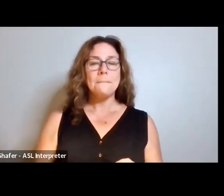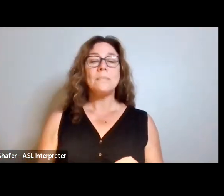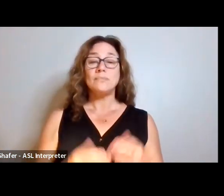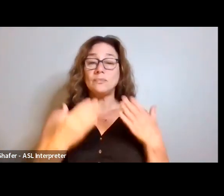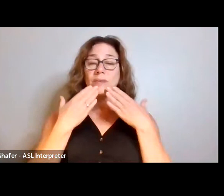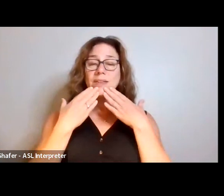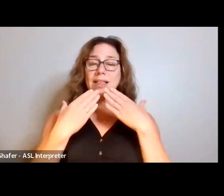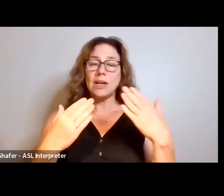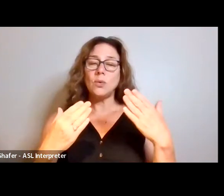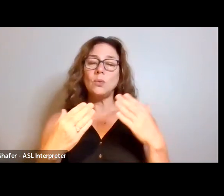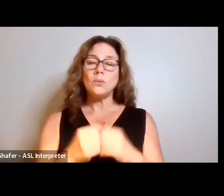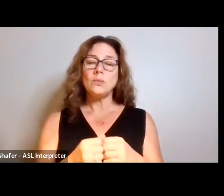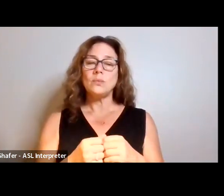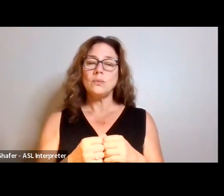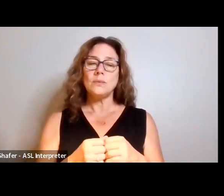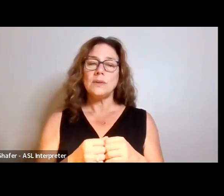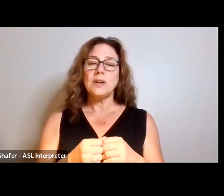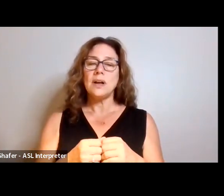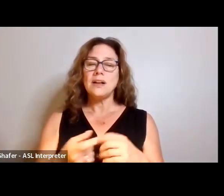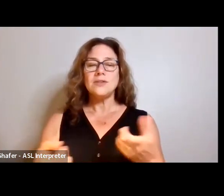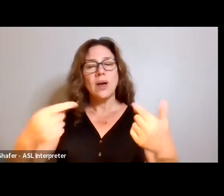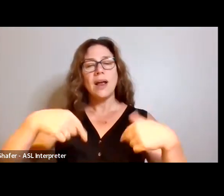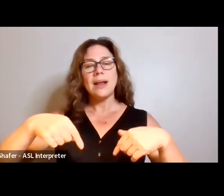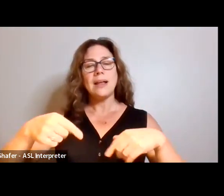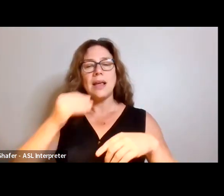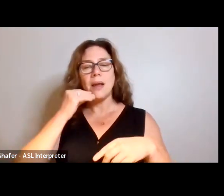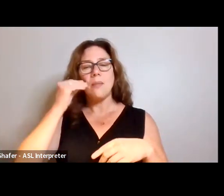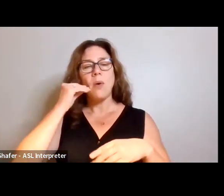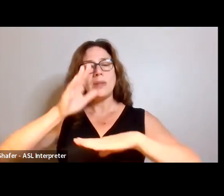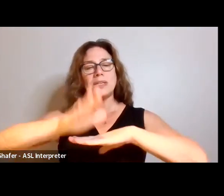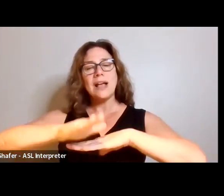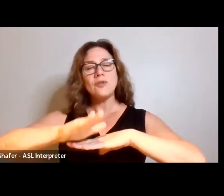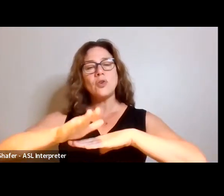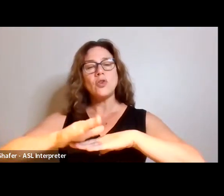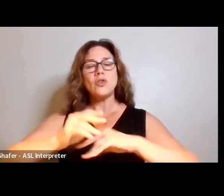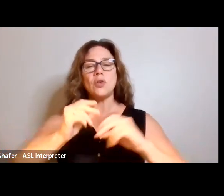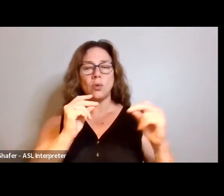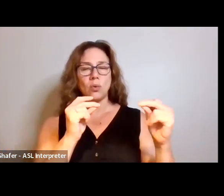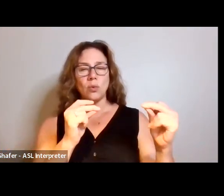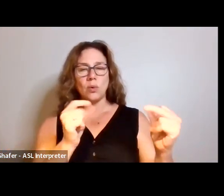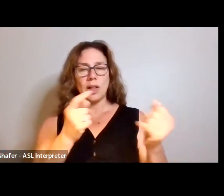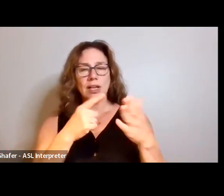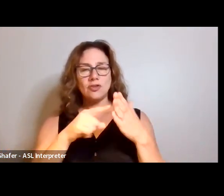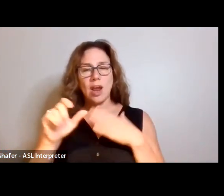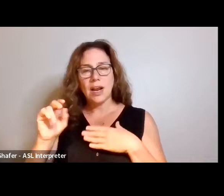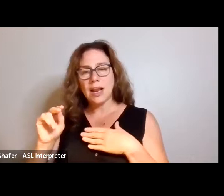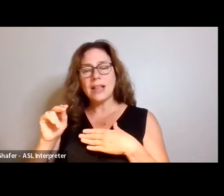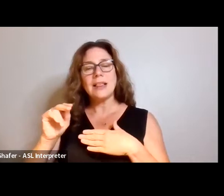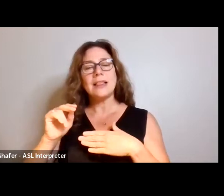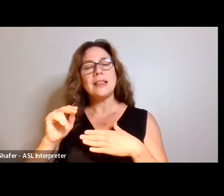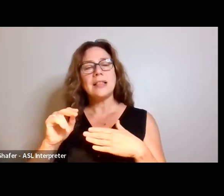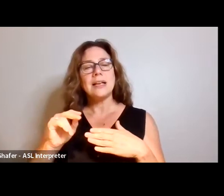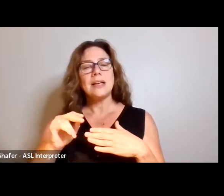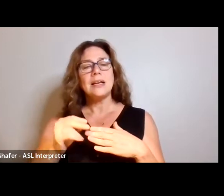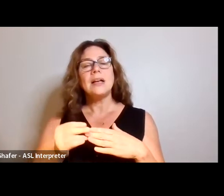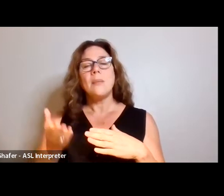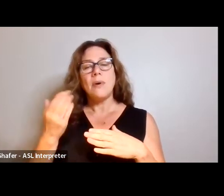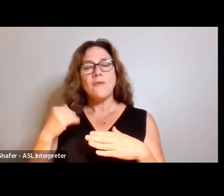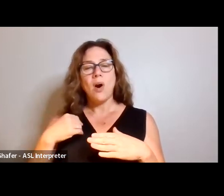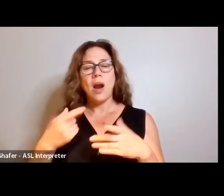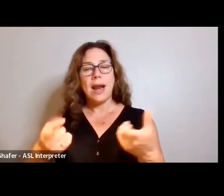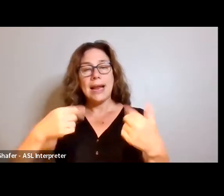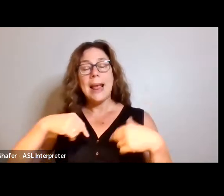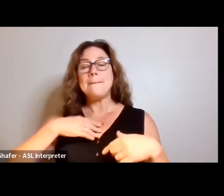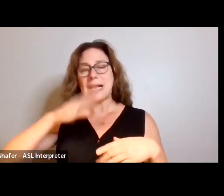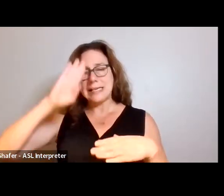Thank you. So I came home this afternoon to quickly check in before I came tonight. And so I happened to see my son's an 8th